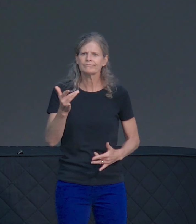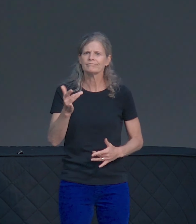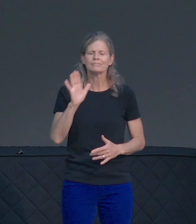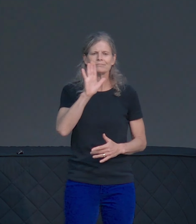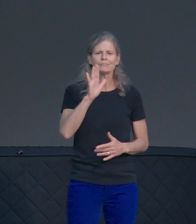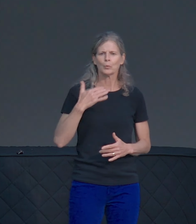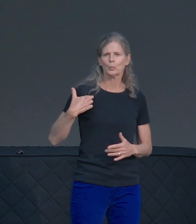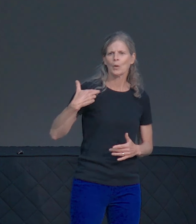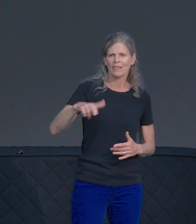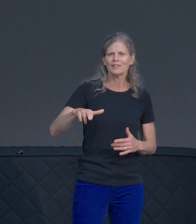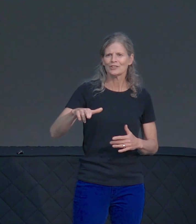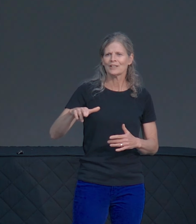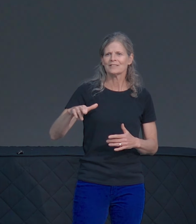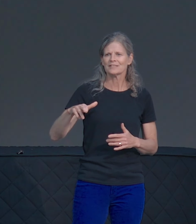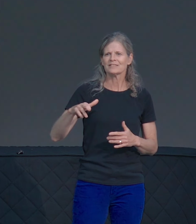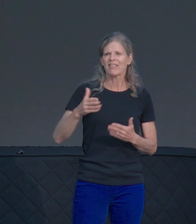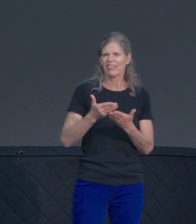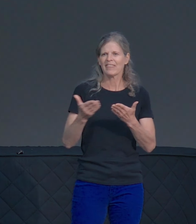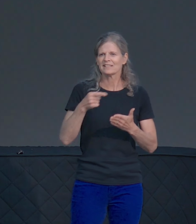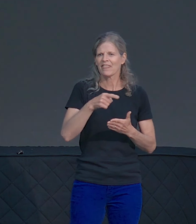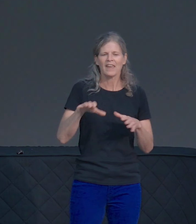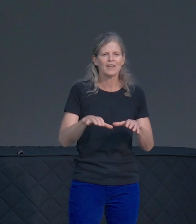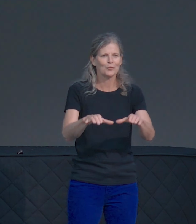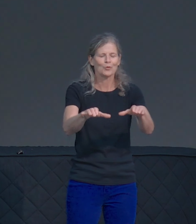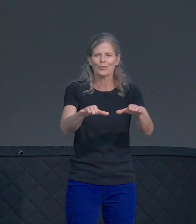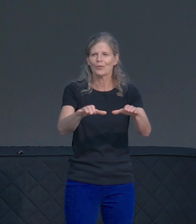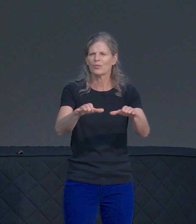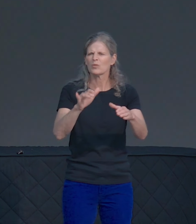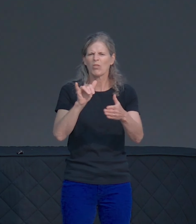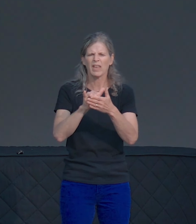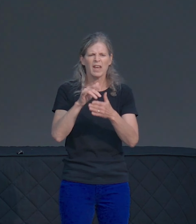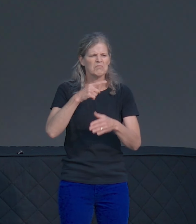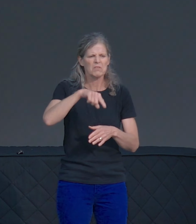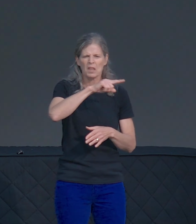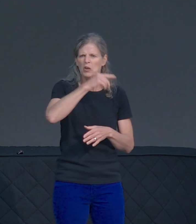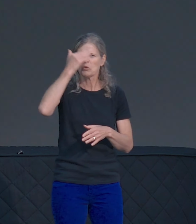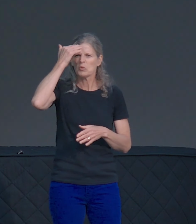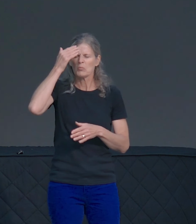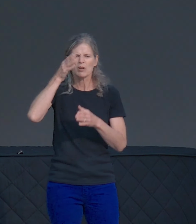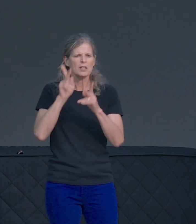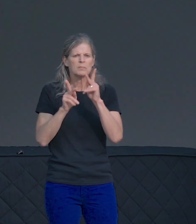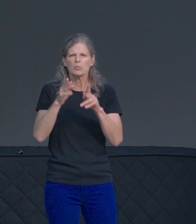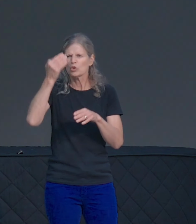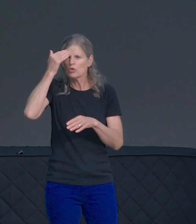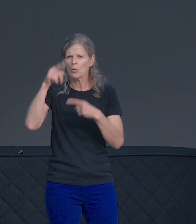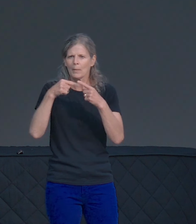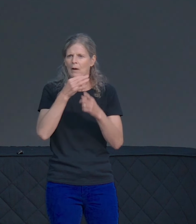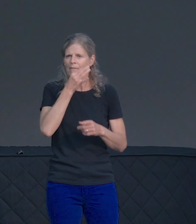religious rituals. And so this is something that would commonly be done by God's people.